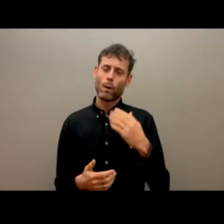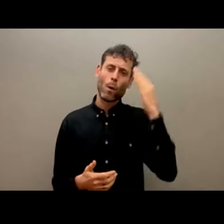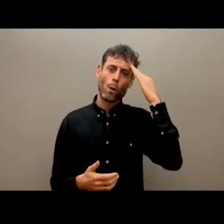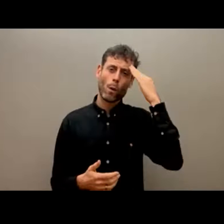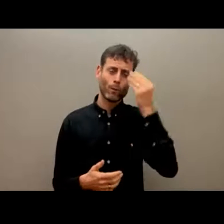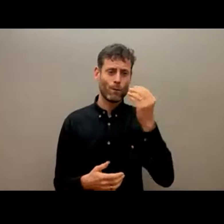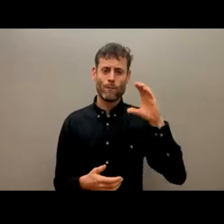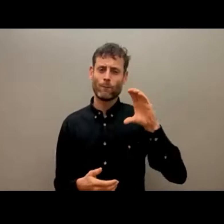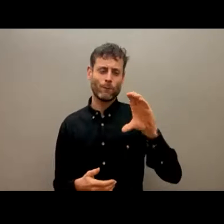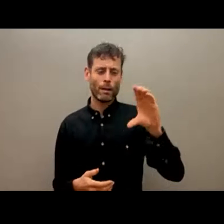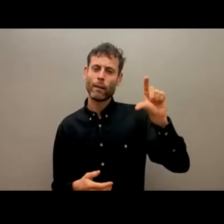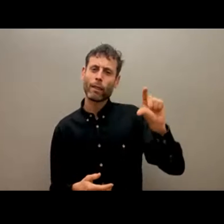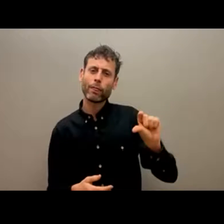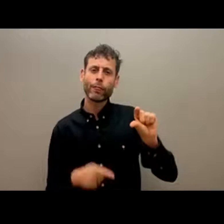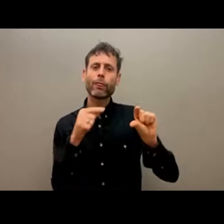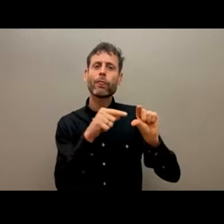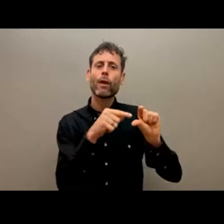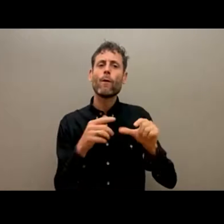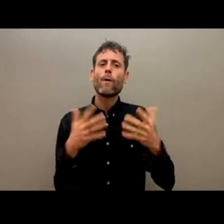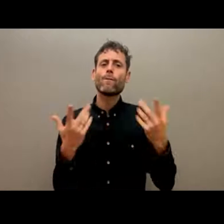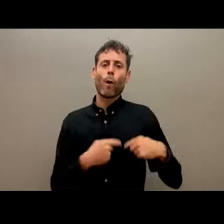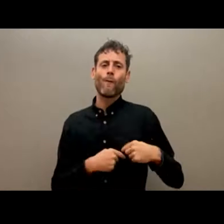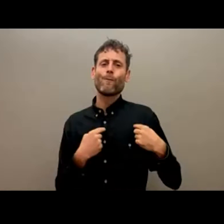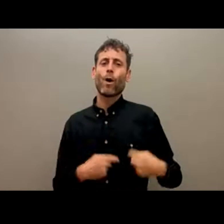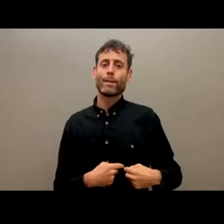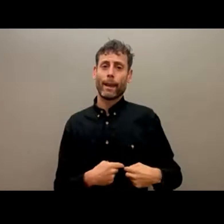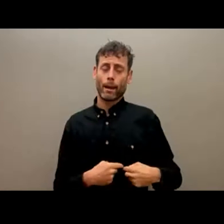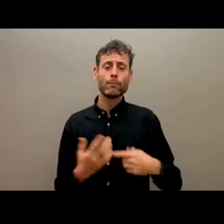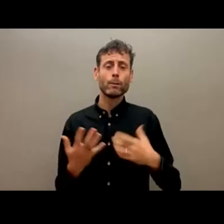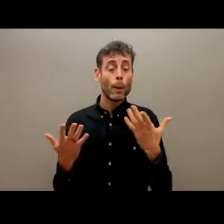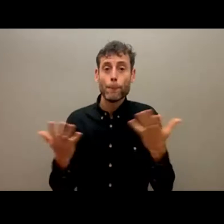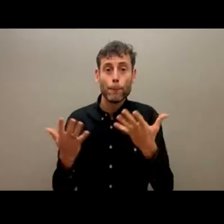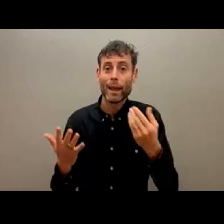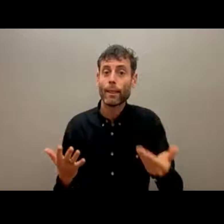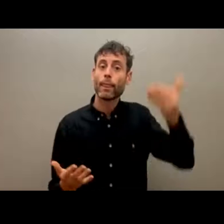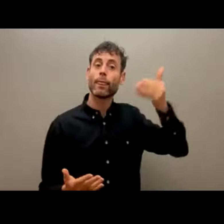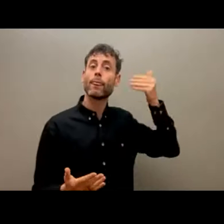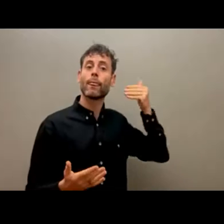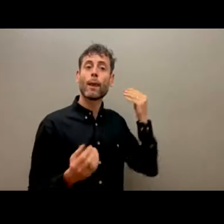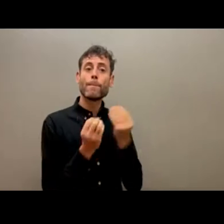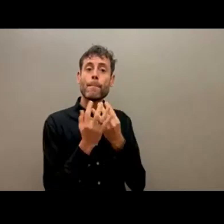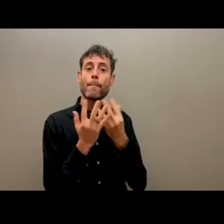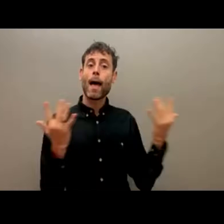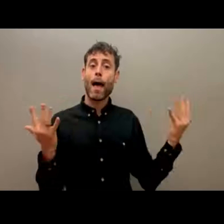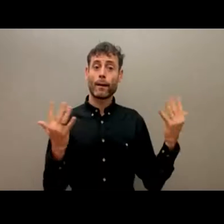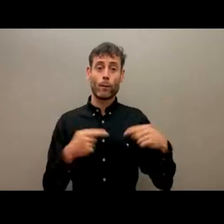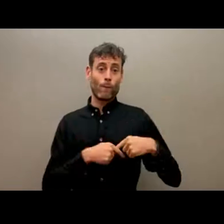bit better off economically. And again, we've seen some new initiatives emerge